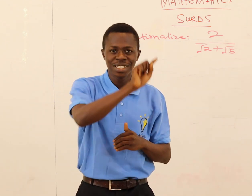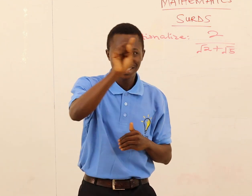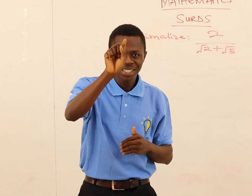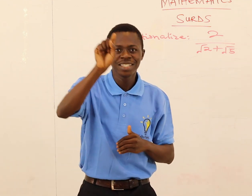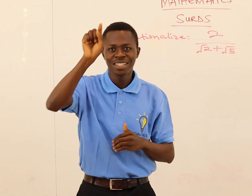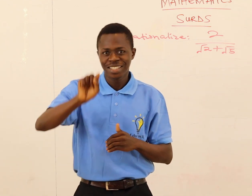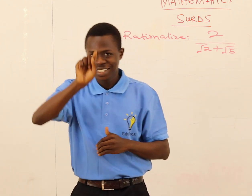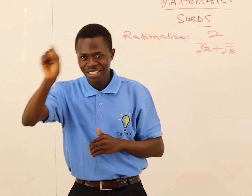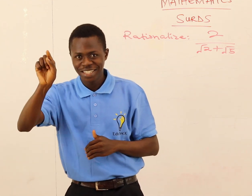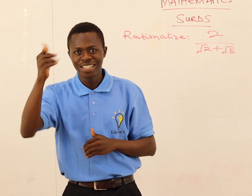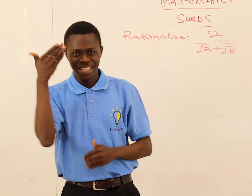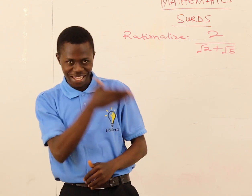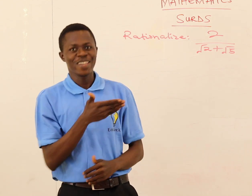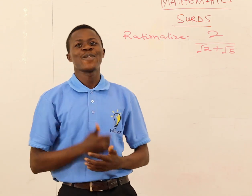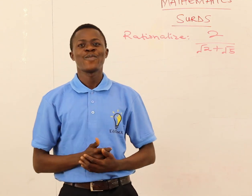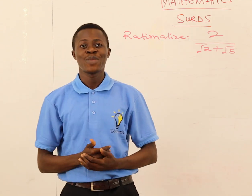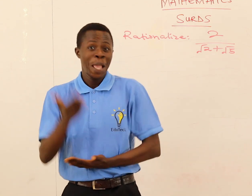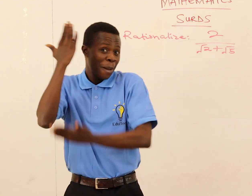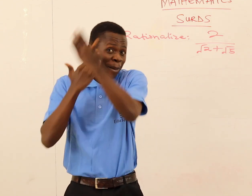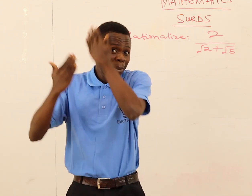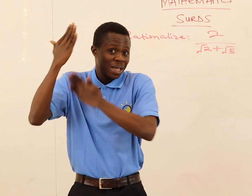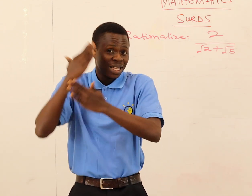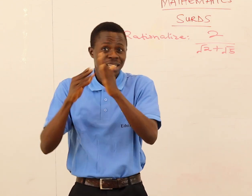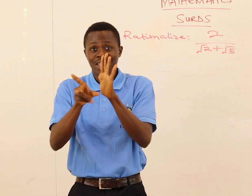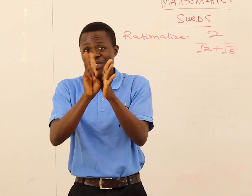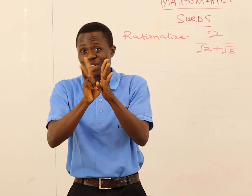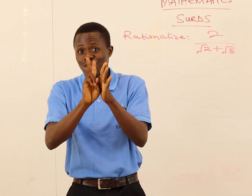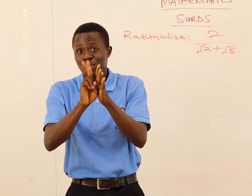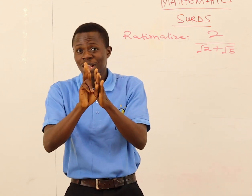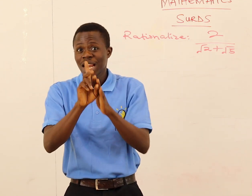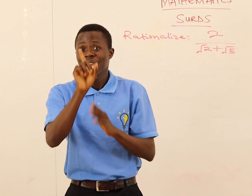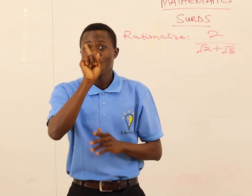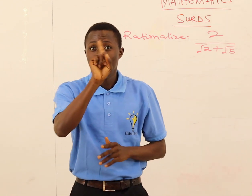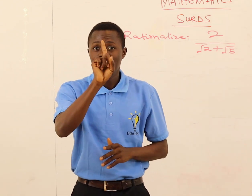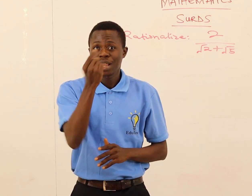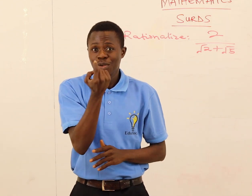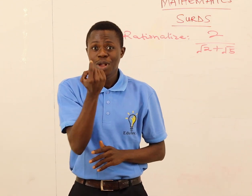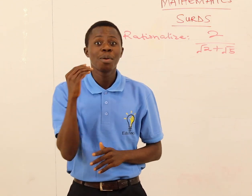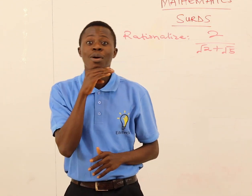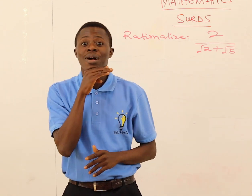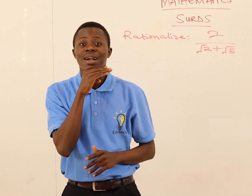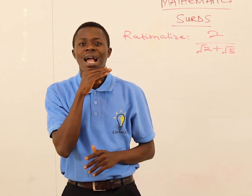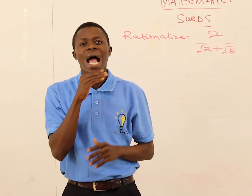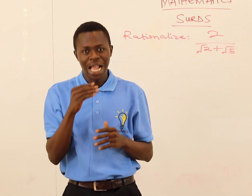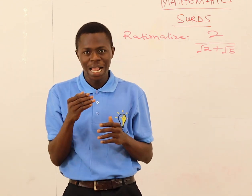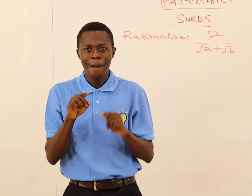have two sets as our denominator. But in the previous lesson or in the previous video, it was only